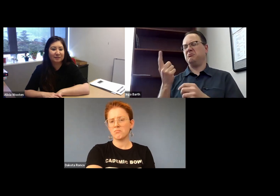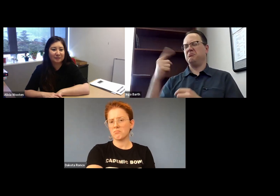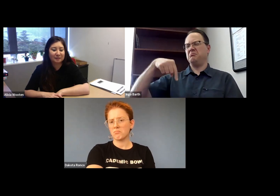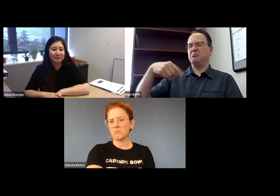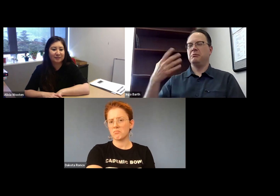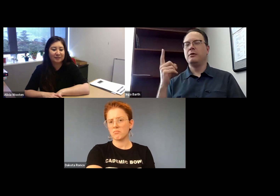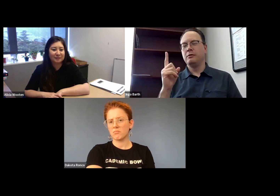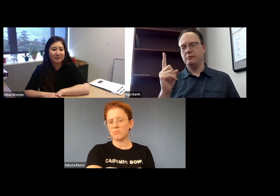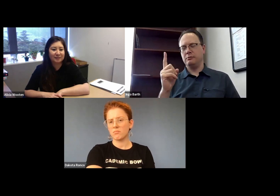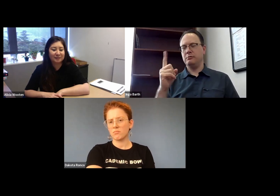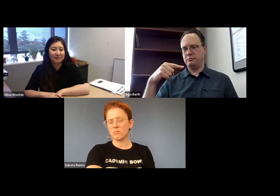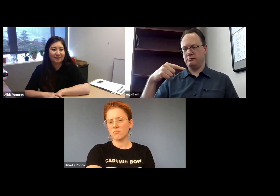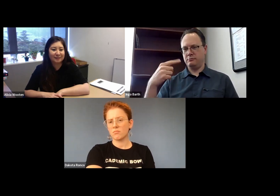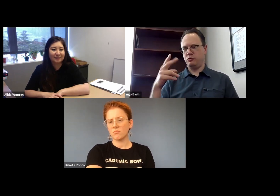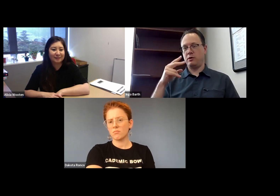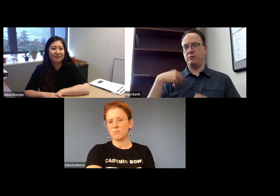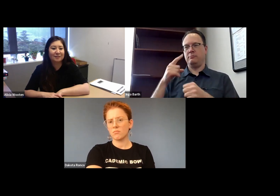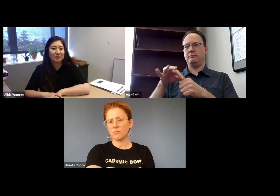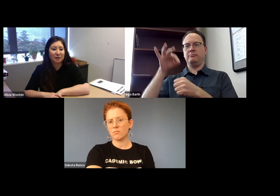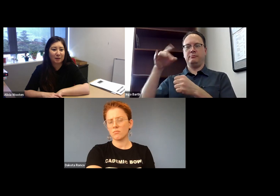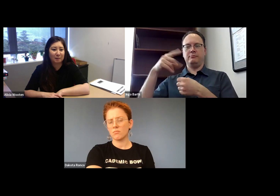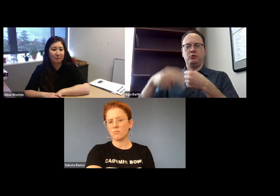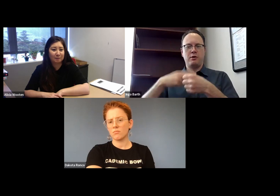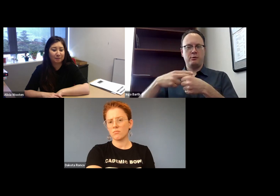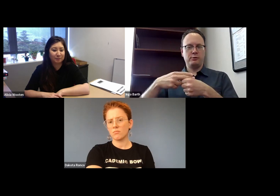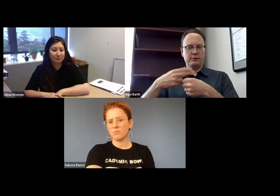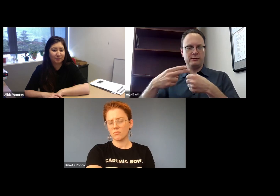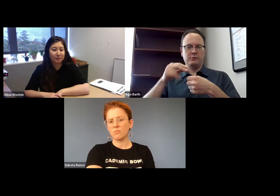I'm thinking about Neptune really, but